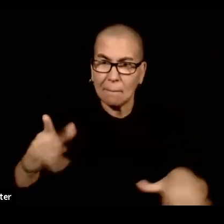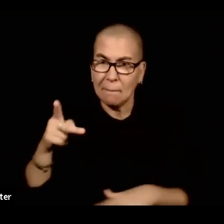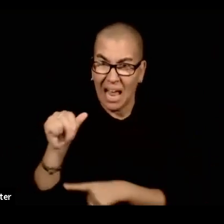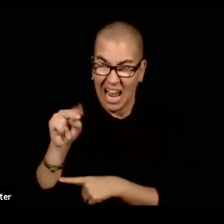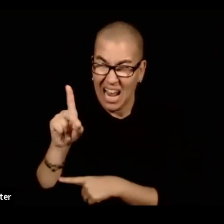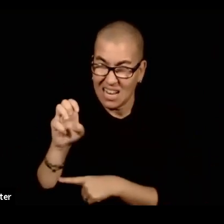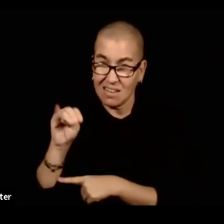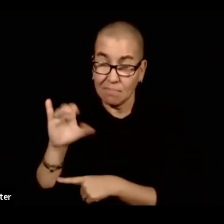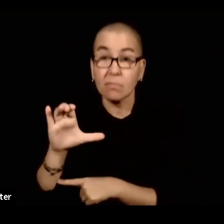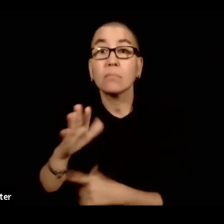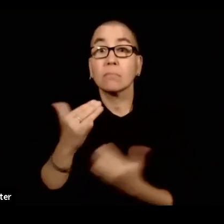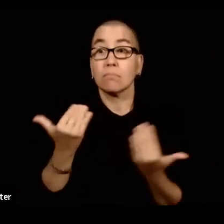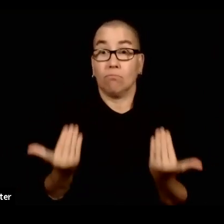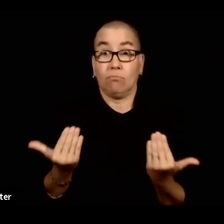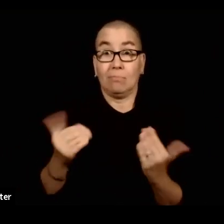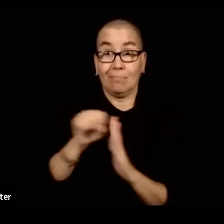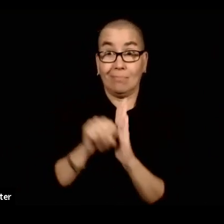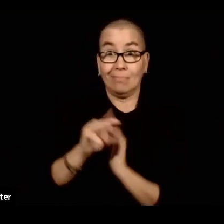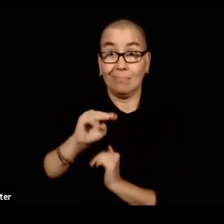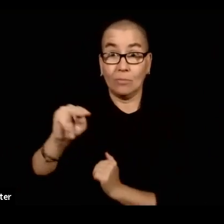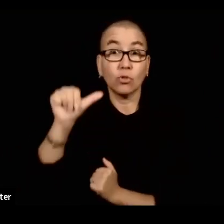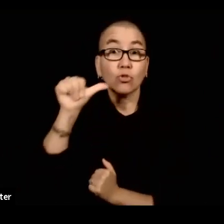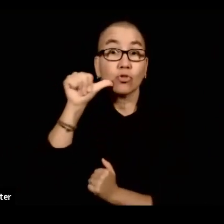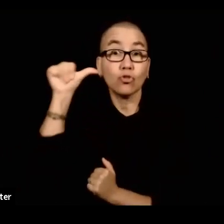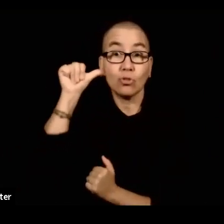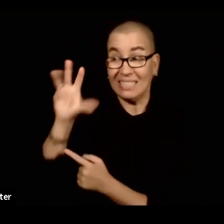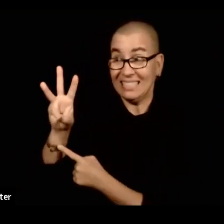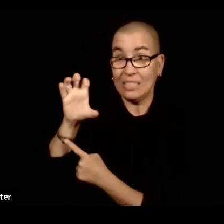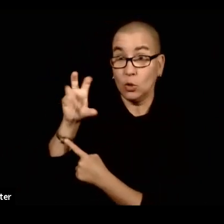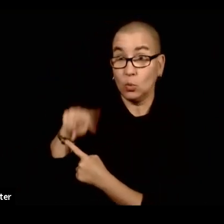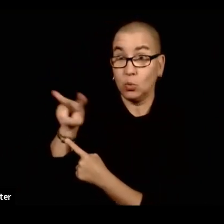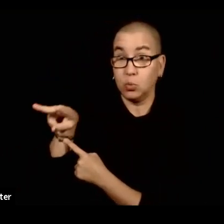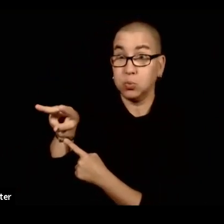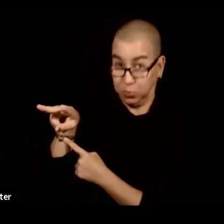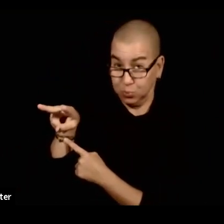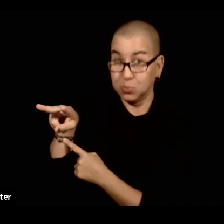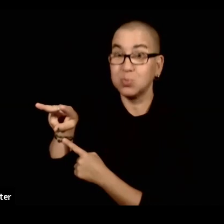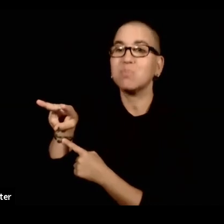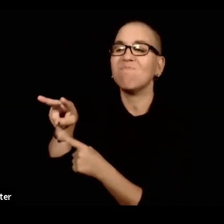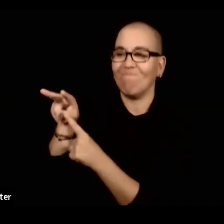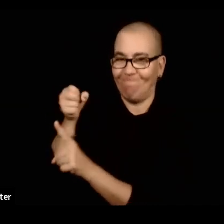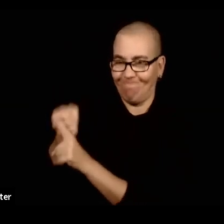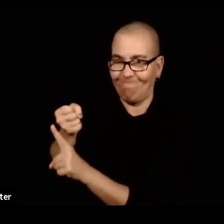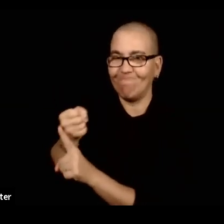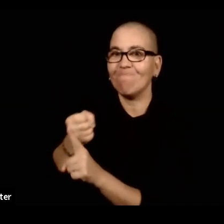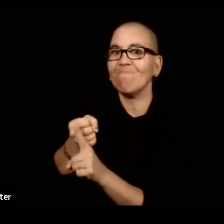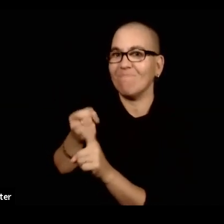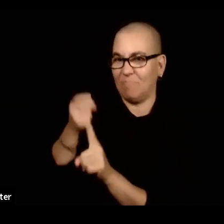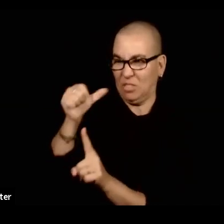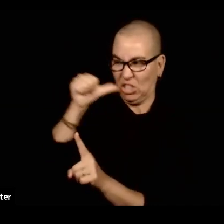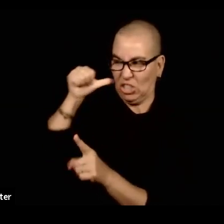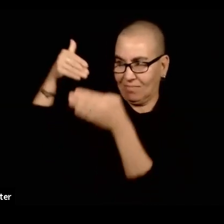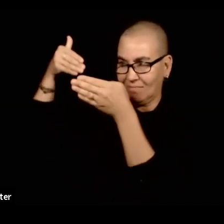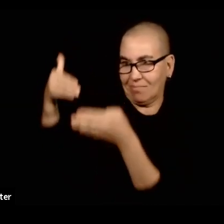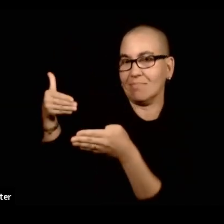additional 622 laboratory confirmed cases that we're reporting today, bringing our new total